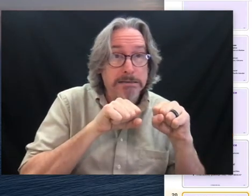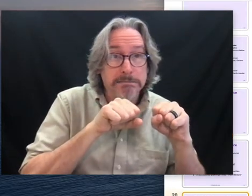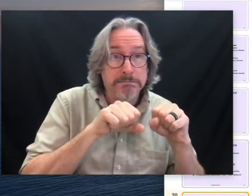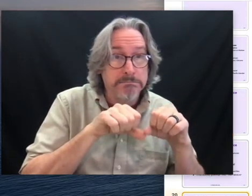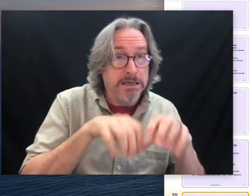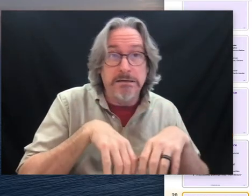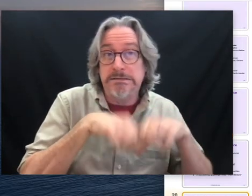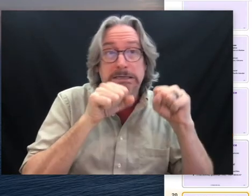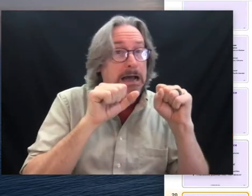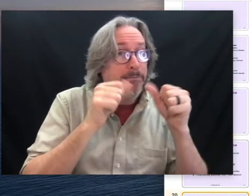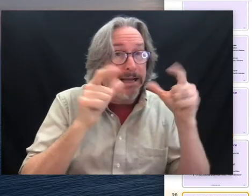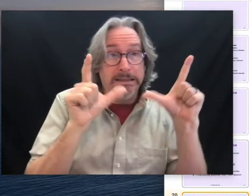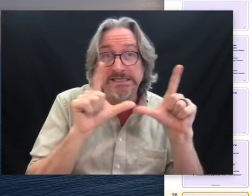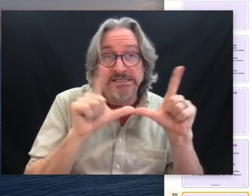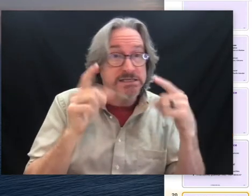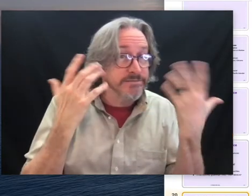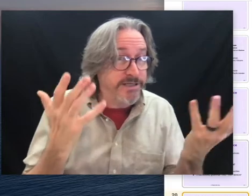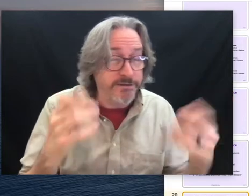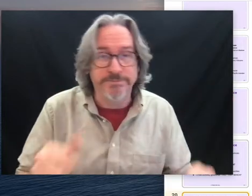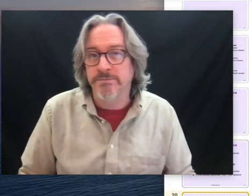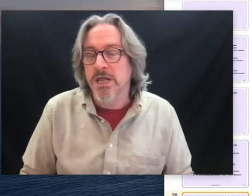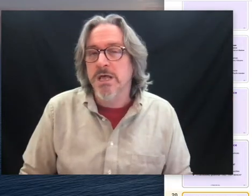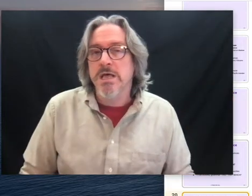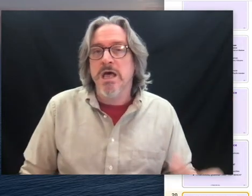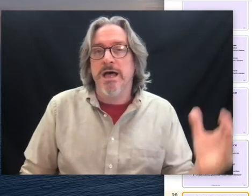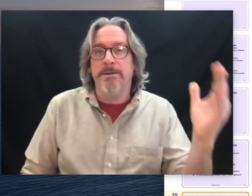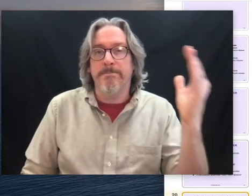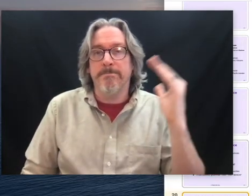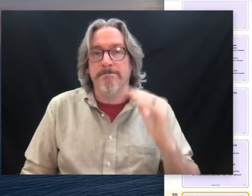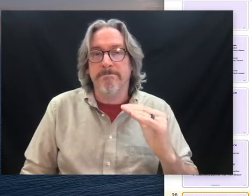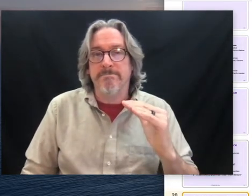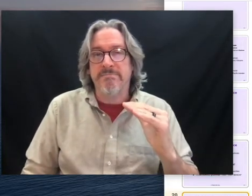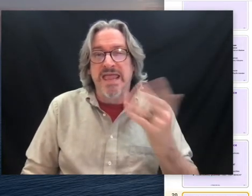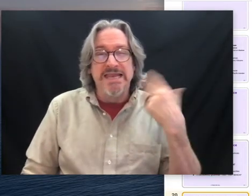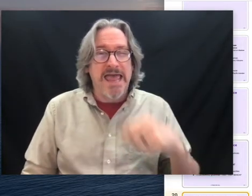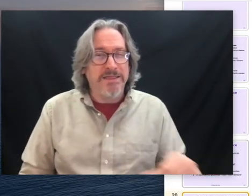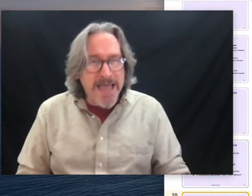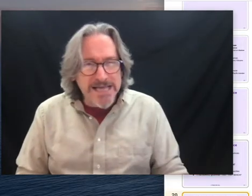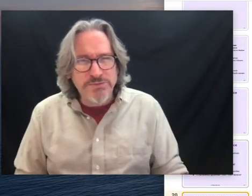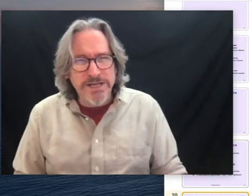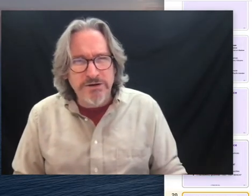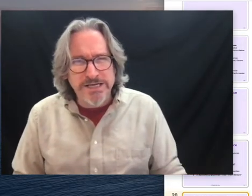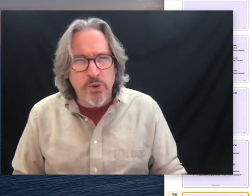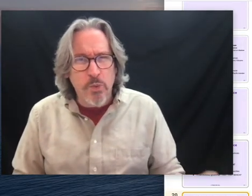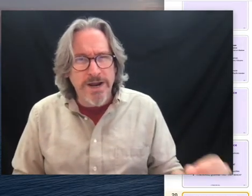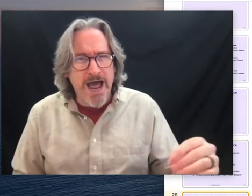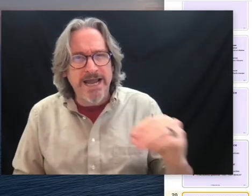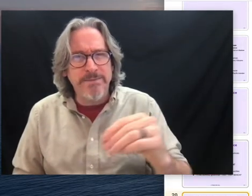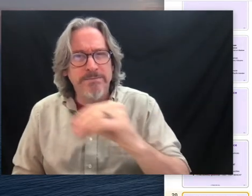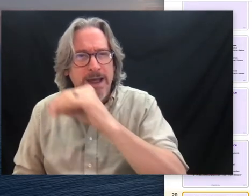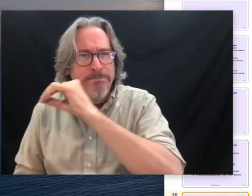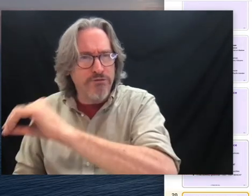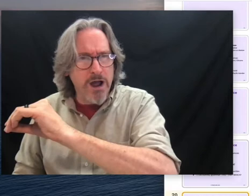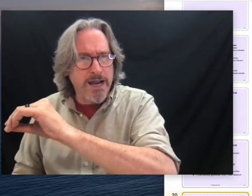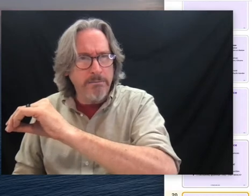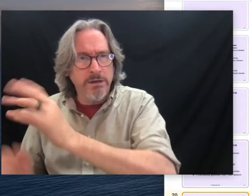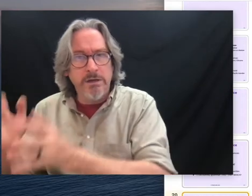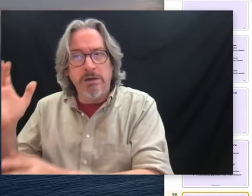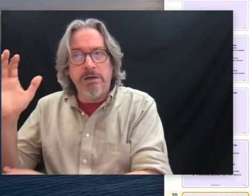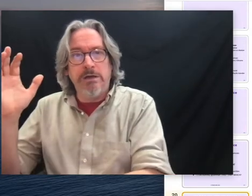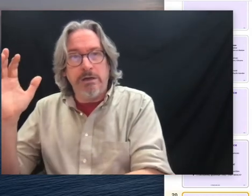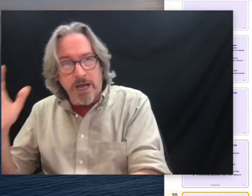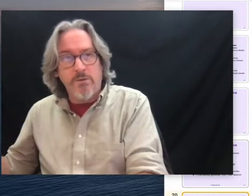got my license. I don't know. And the last one in there is, when I am in my